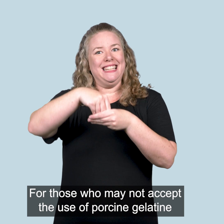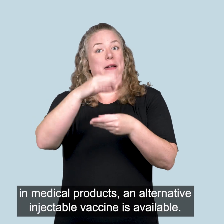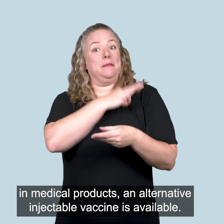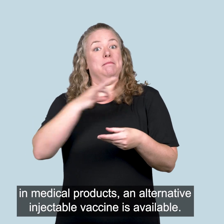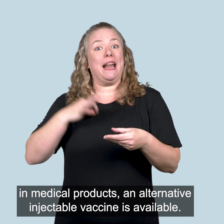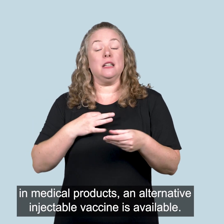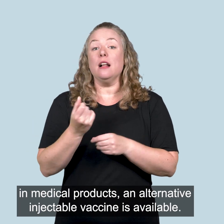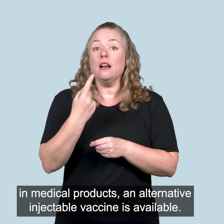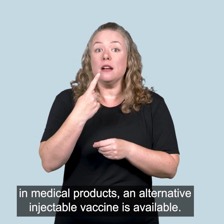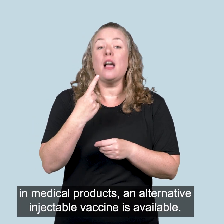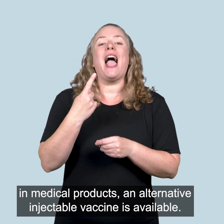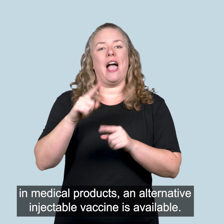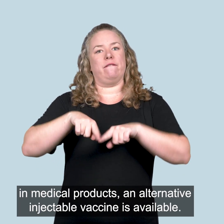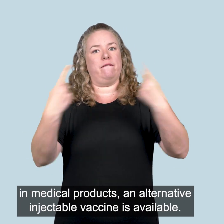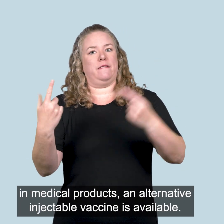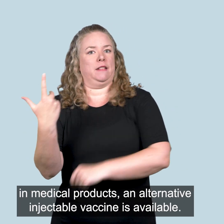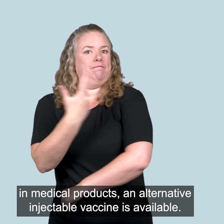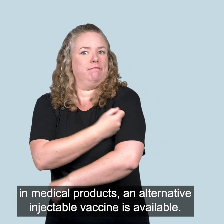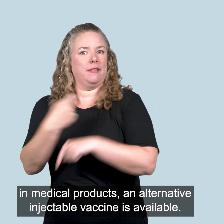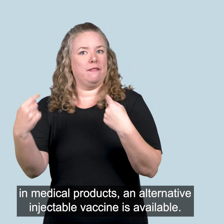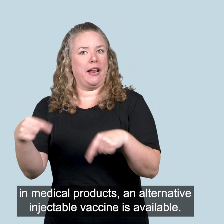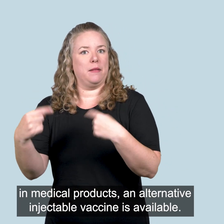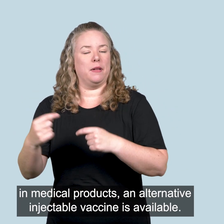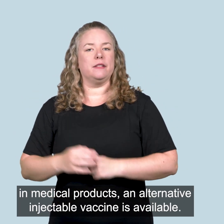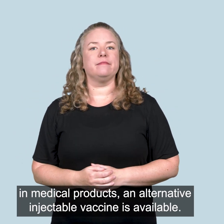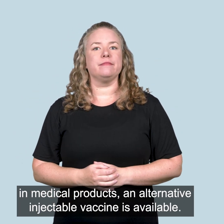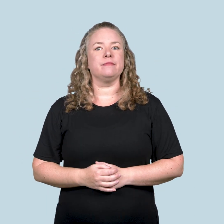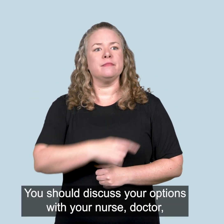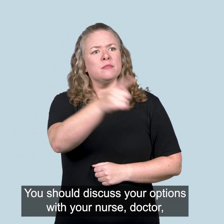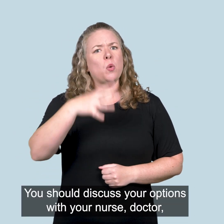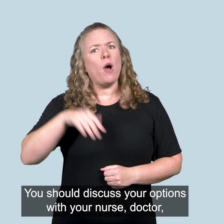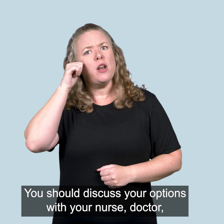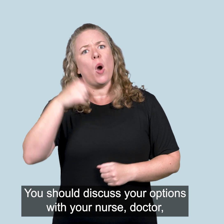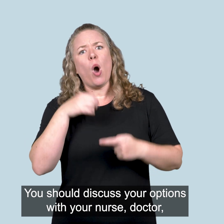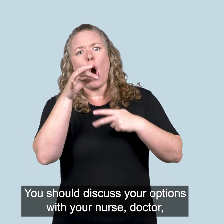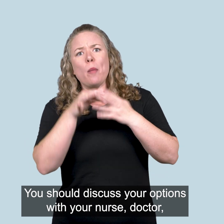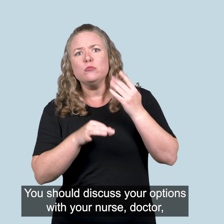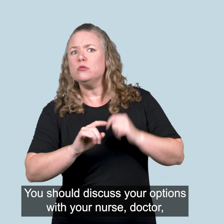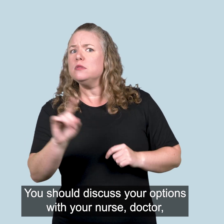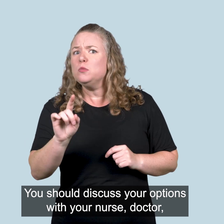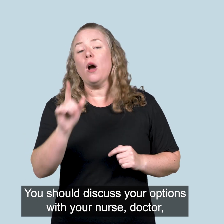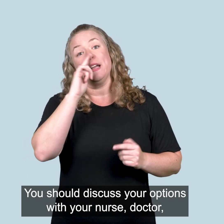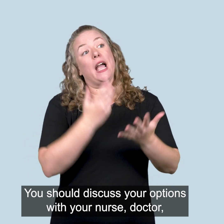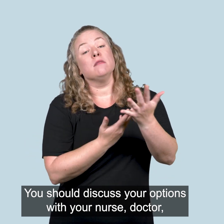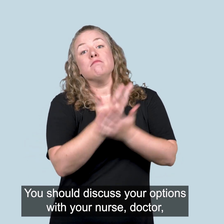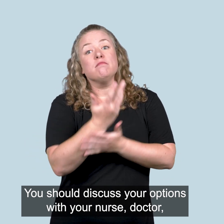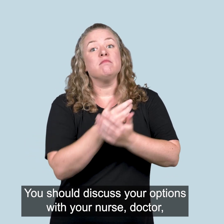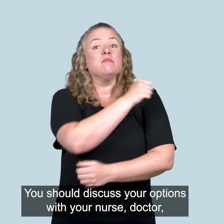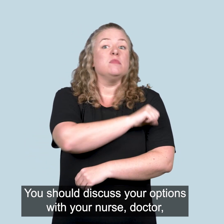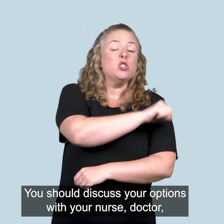may not accept the use of porcine gelatine in medical products, an alternative injectable vaccine is available. You should discuss